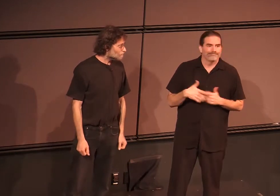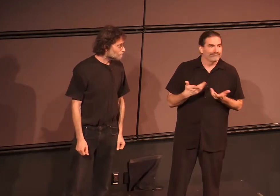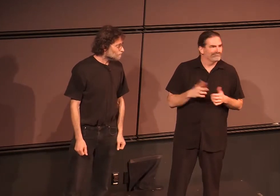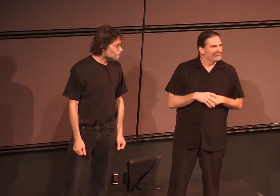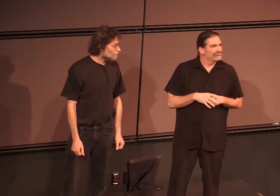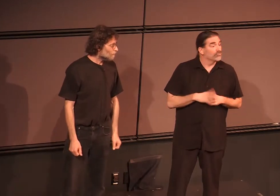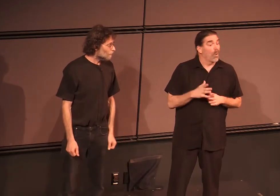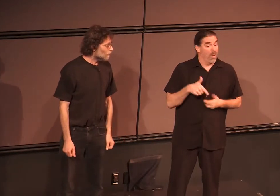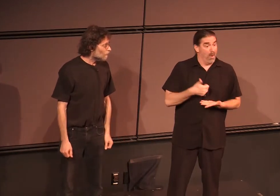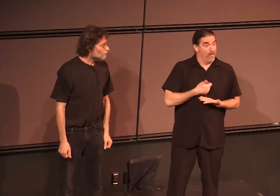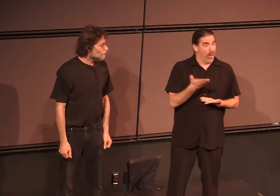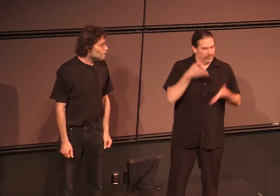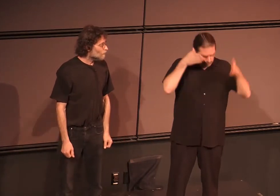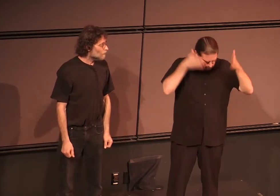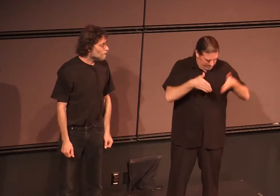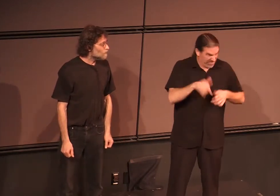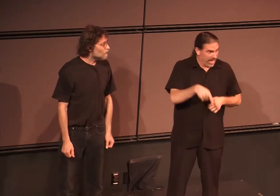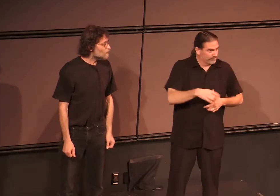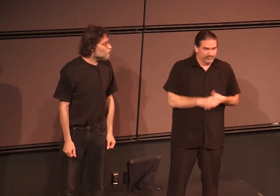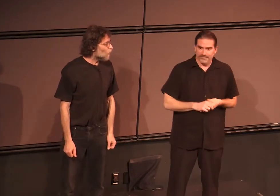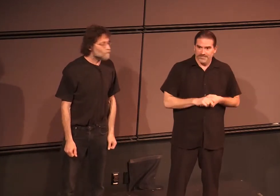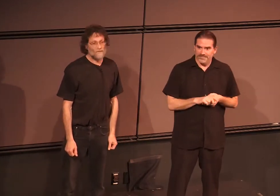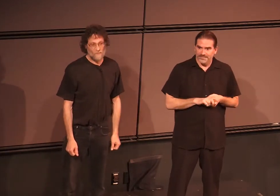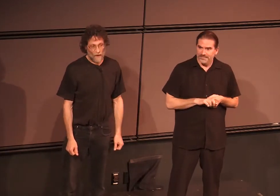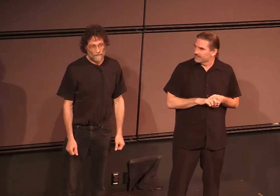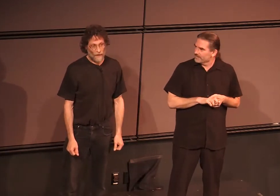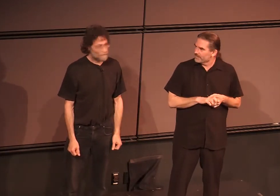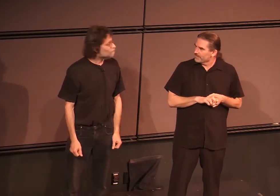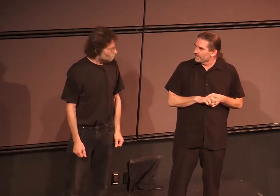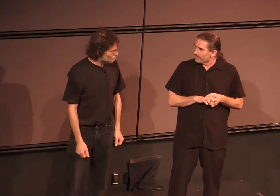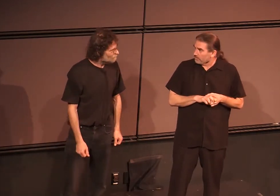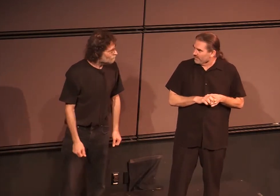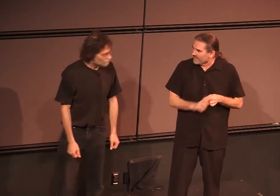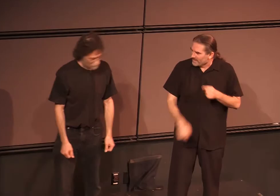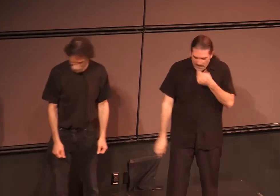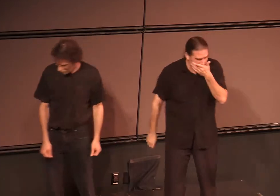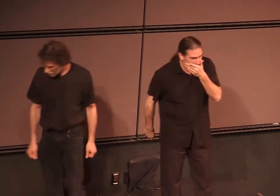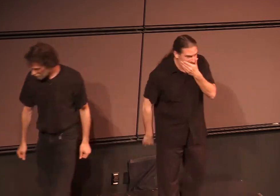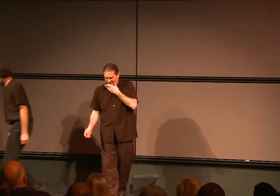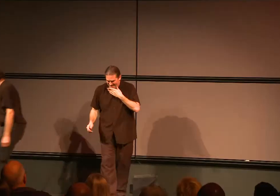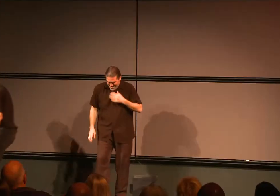So this poem is about that.